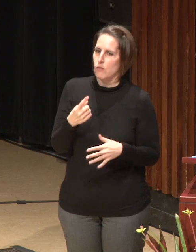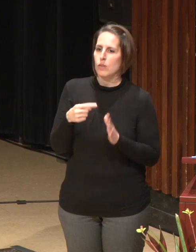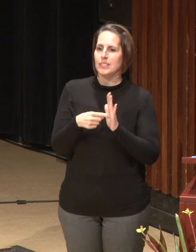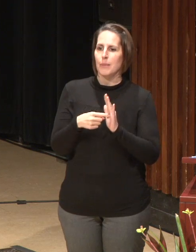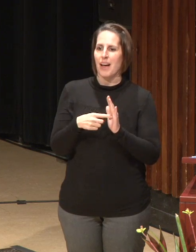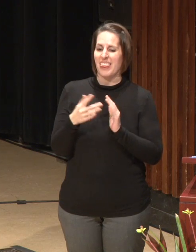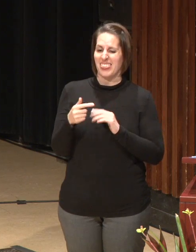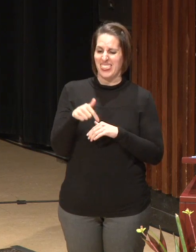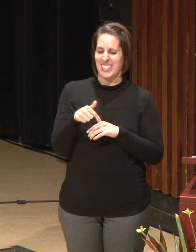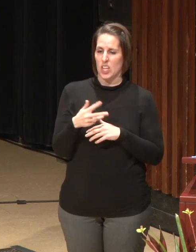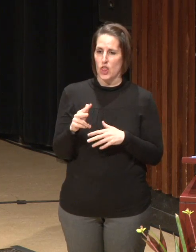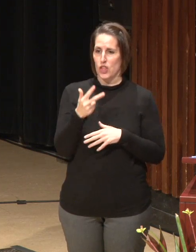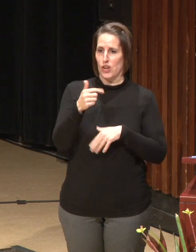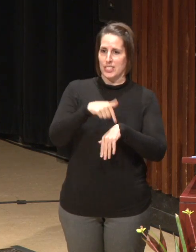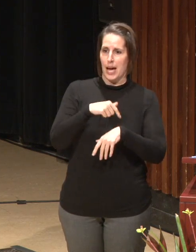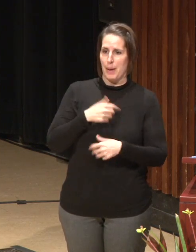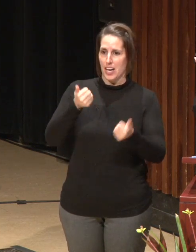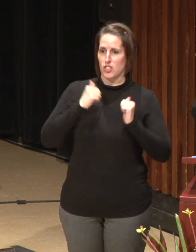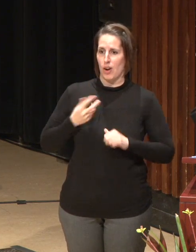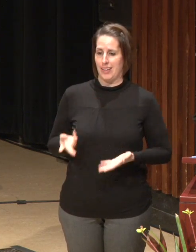third try at becoming a valedictorian.